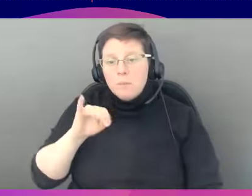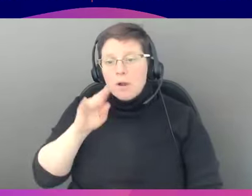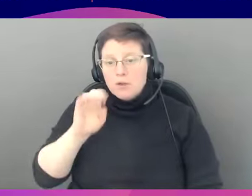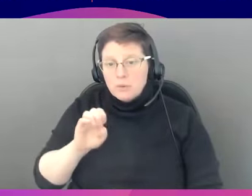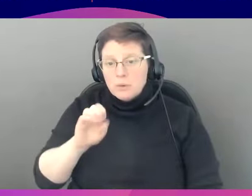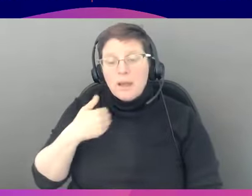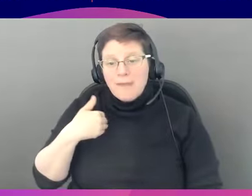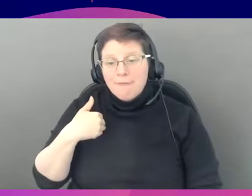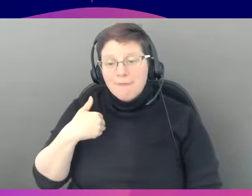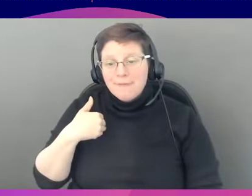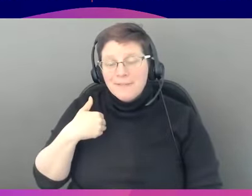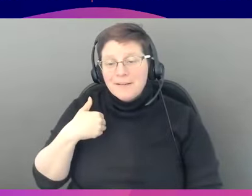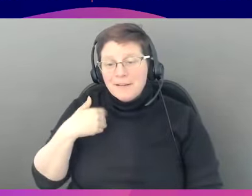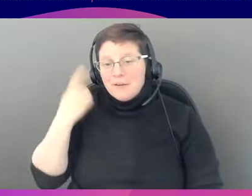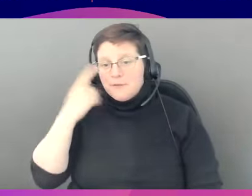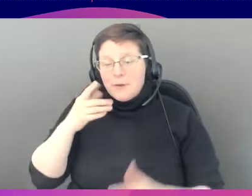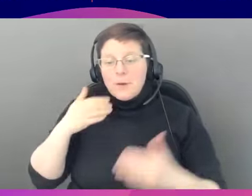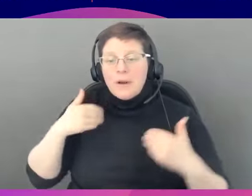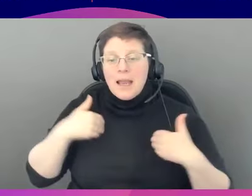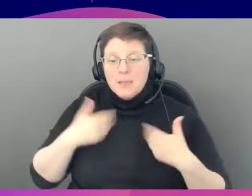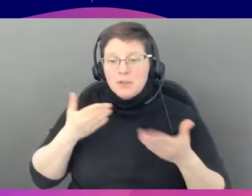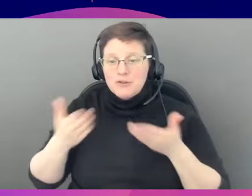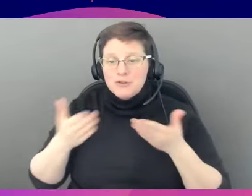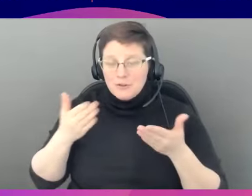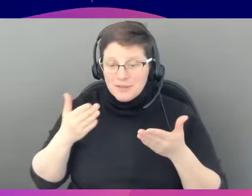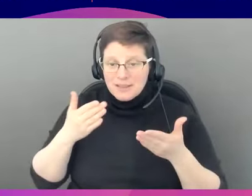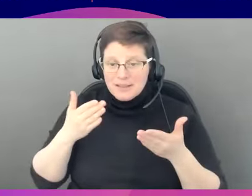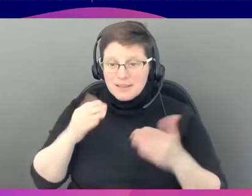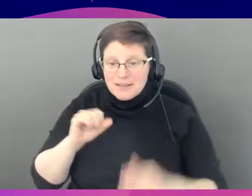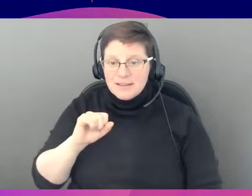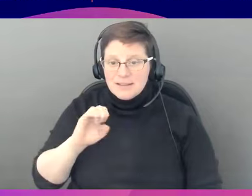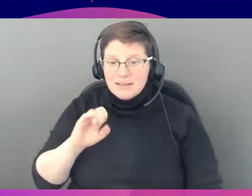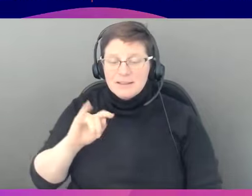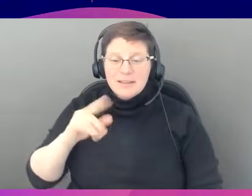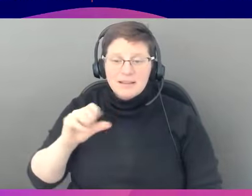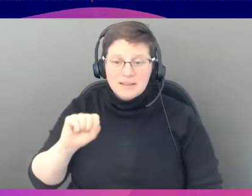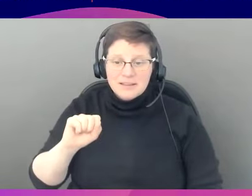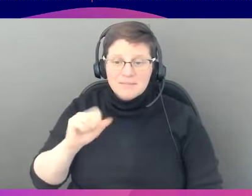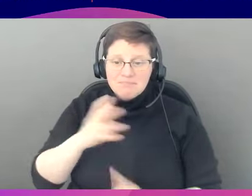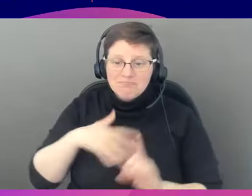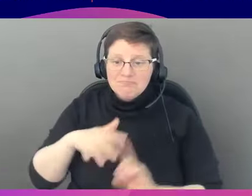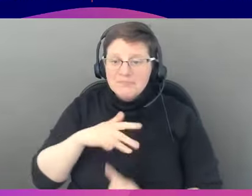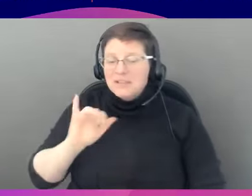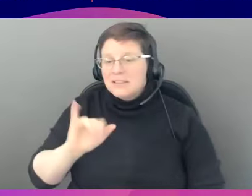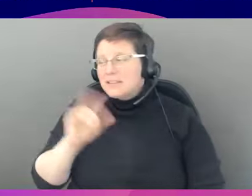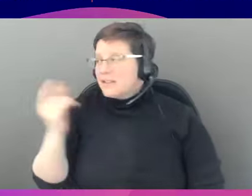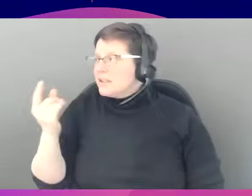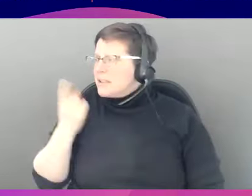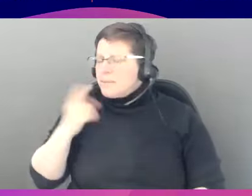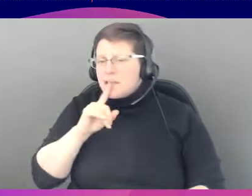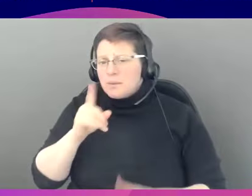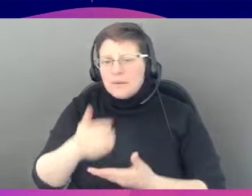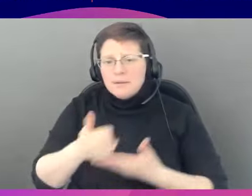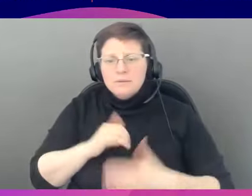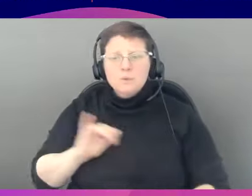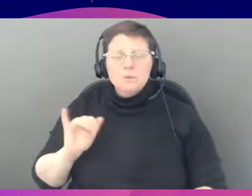approach in animal service settings. And so, yeah, something that's really helpful too is